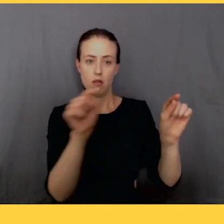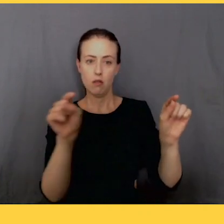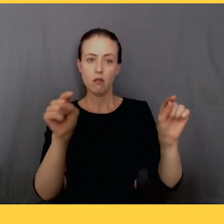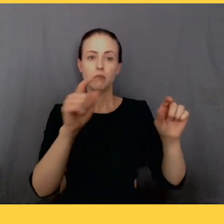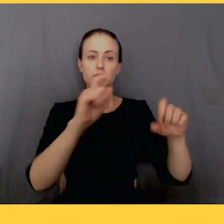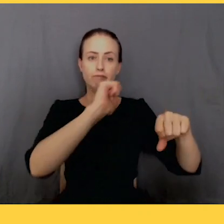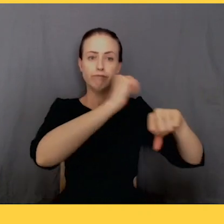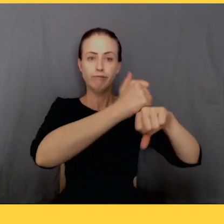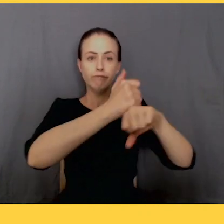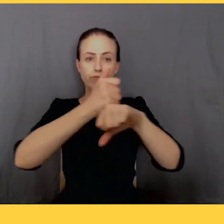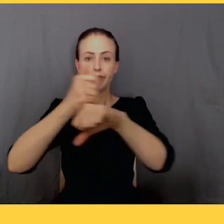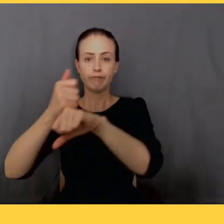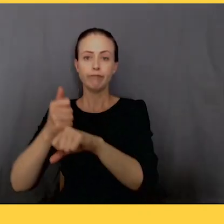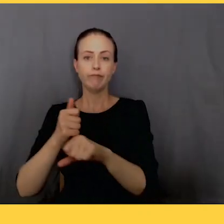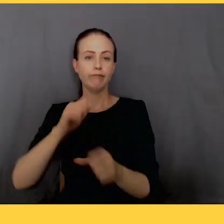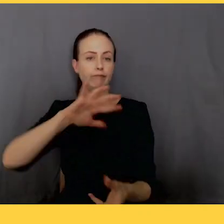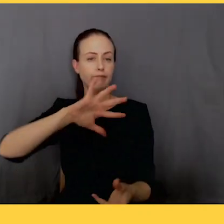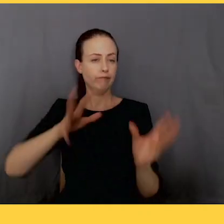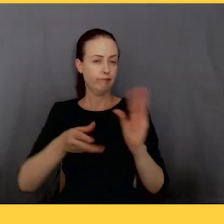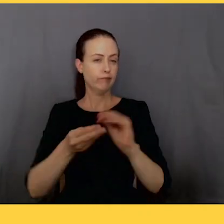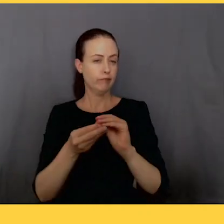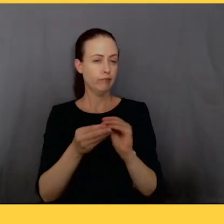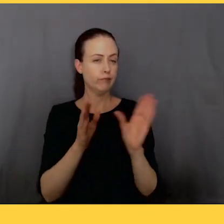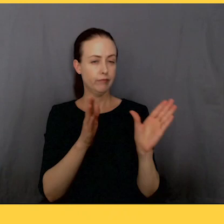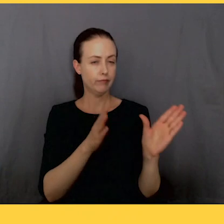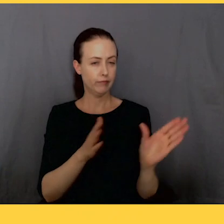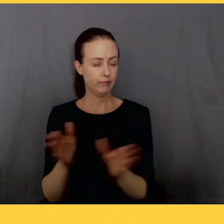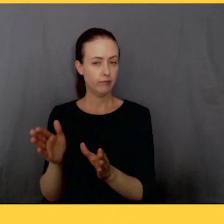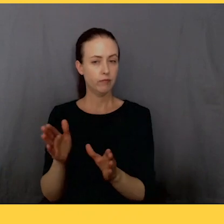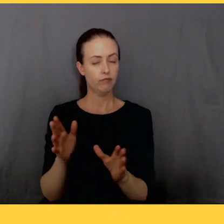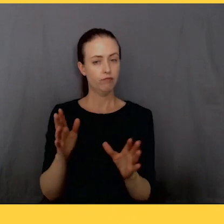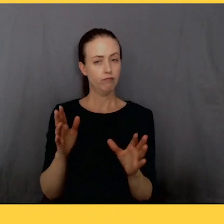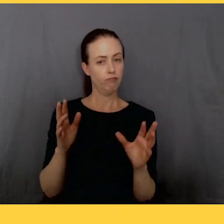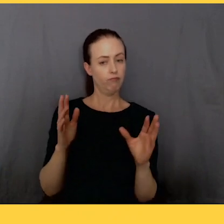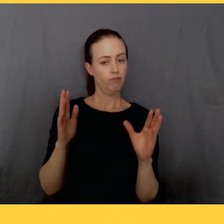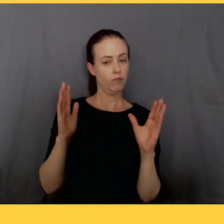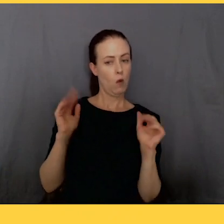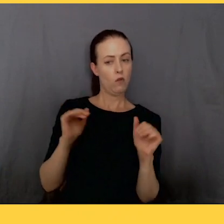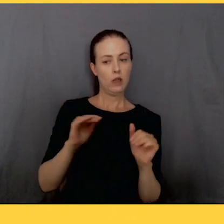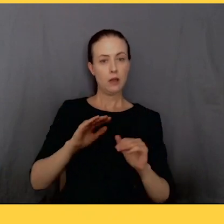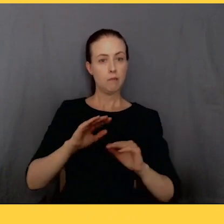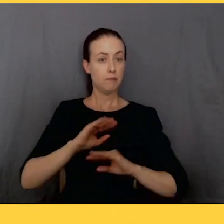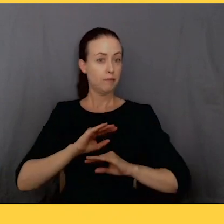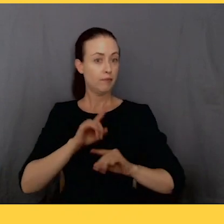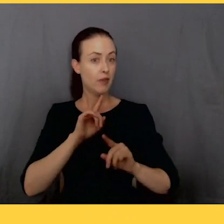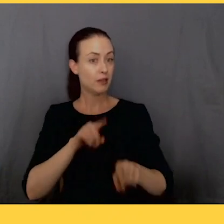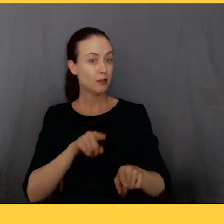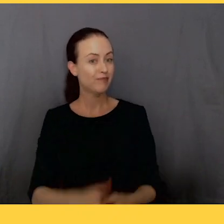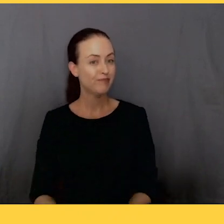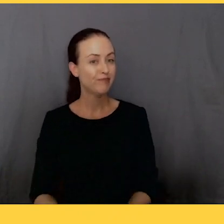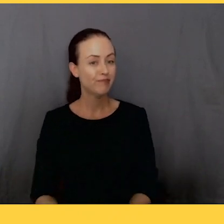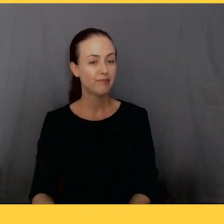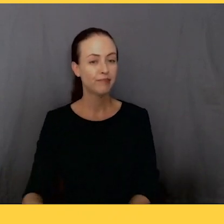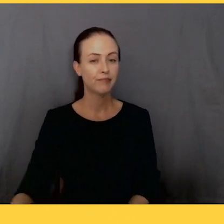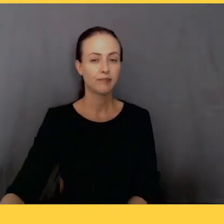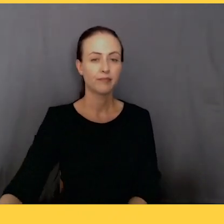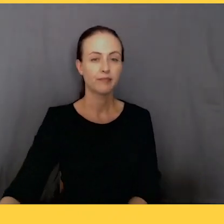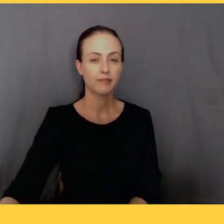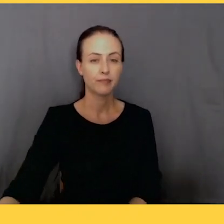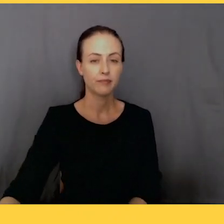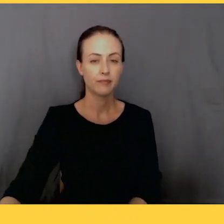in our overall plan. So hopefully that answers your question. Gotcha. Thank you,